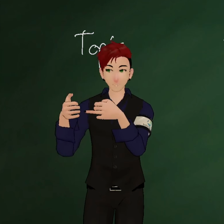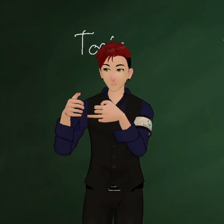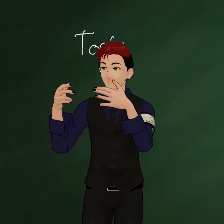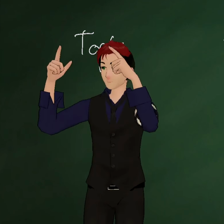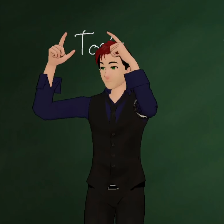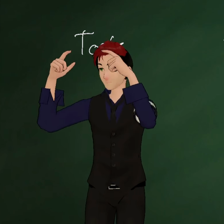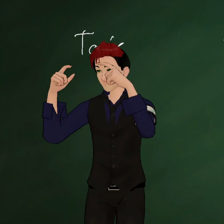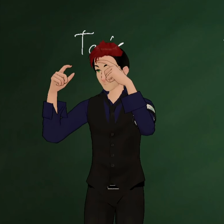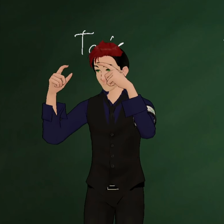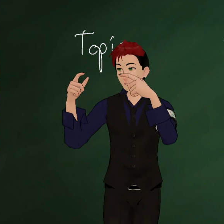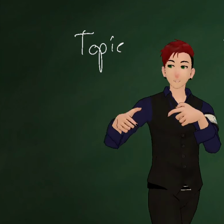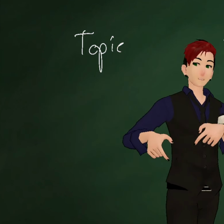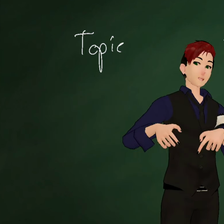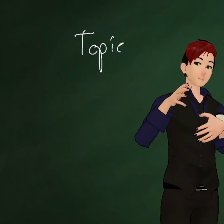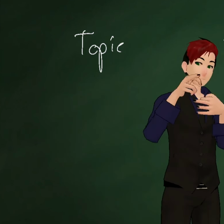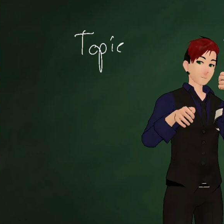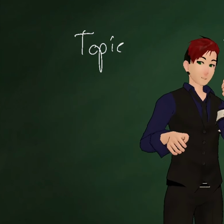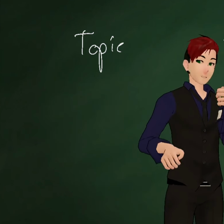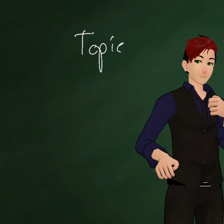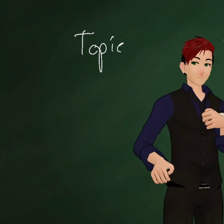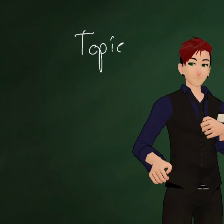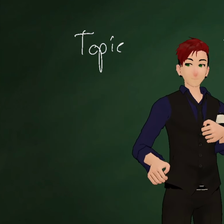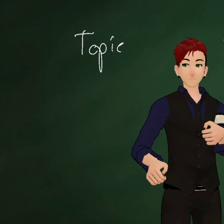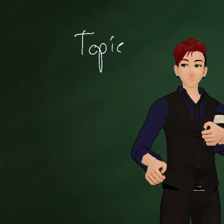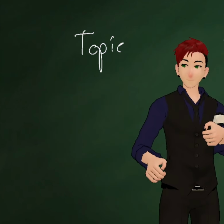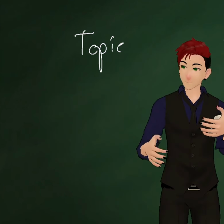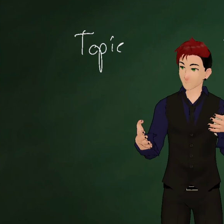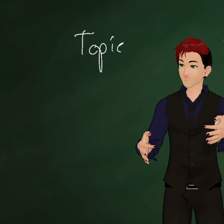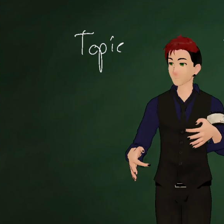shoes, eyebrows down, was mean.